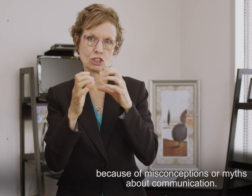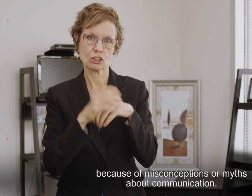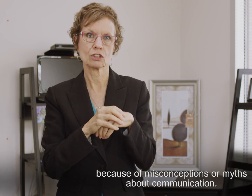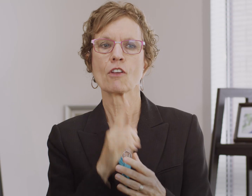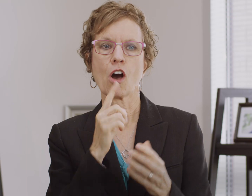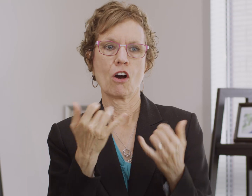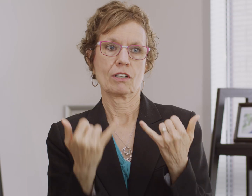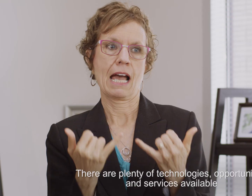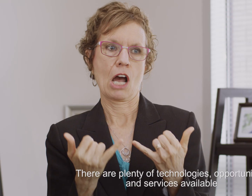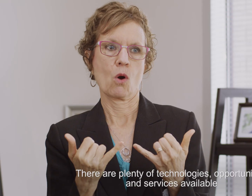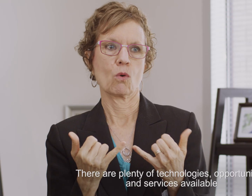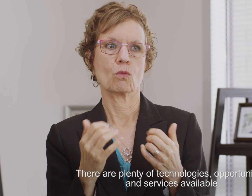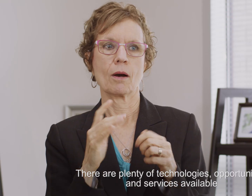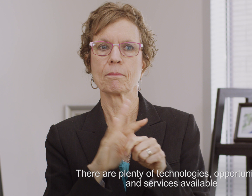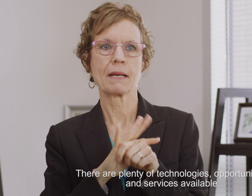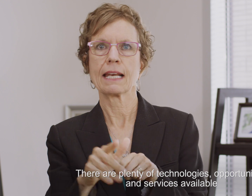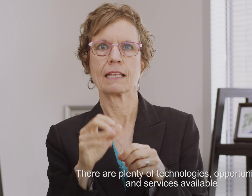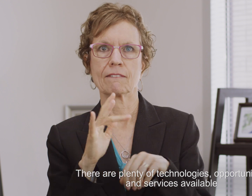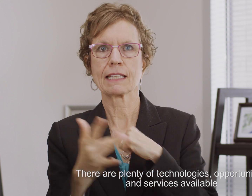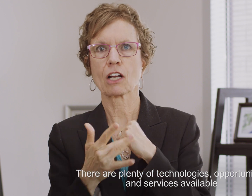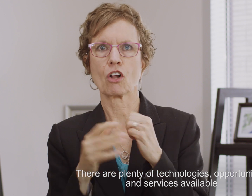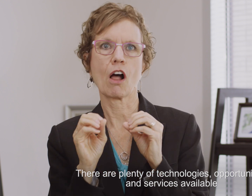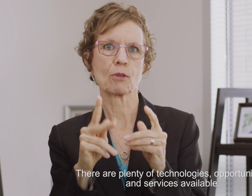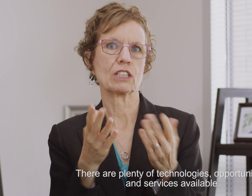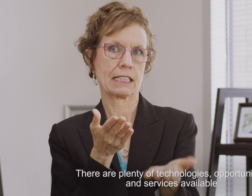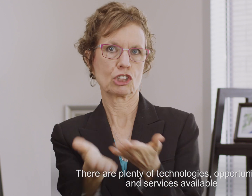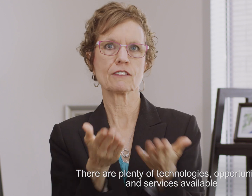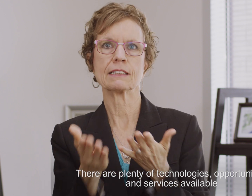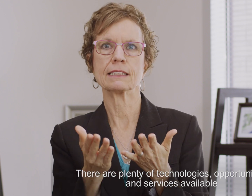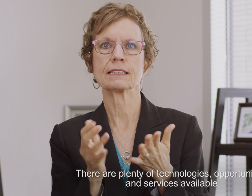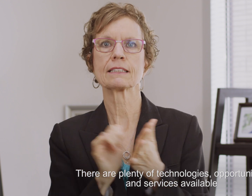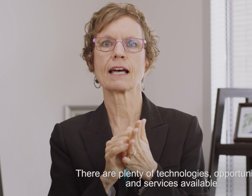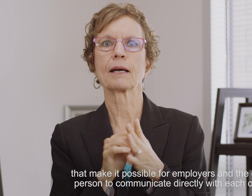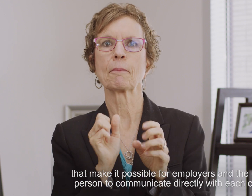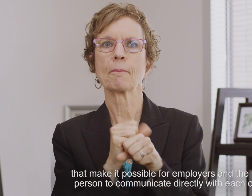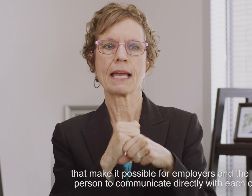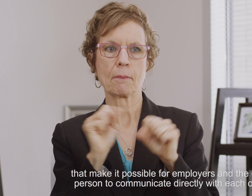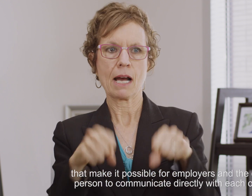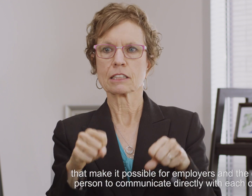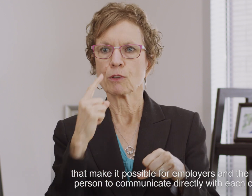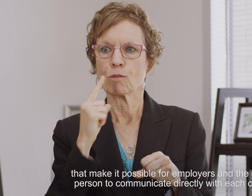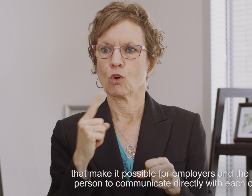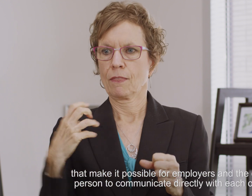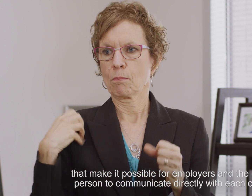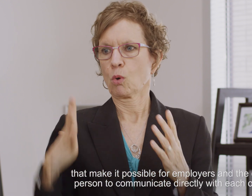There are plenty of technologies, opportunities, and services available that make it possible for employers and the deaf person